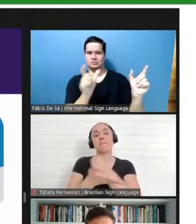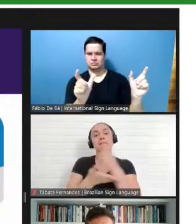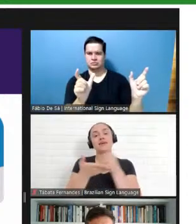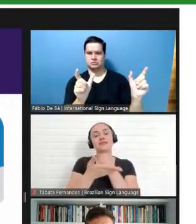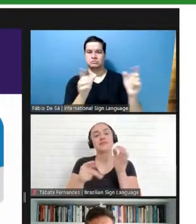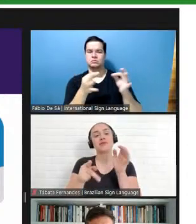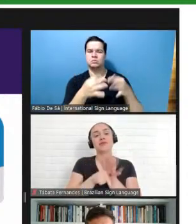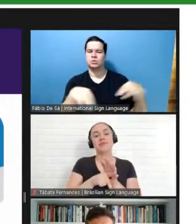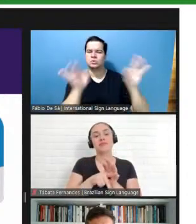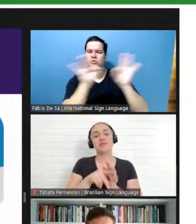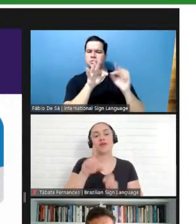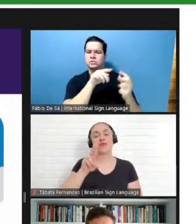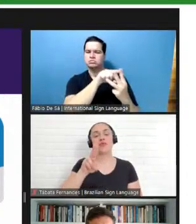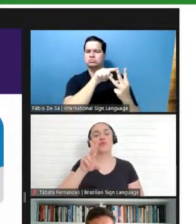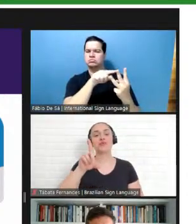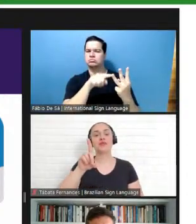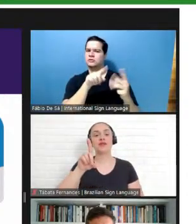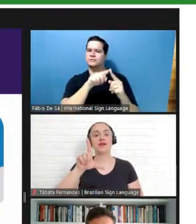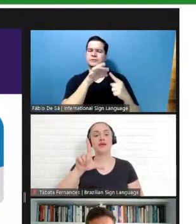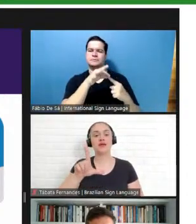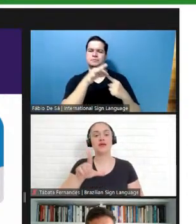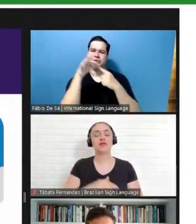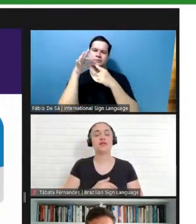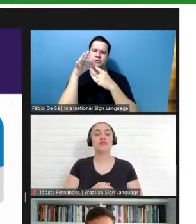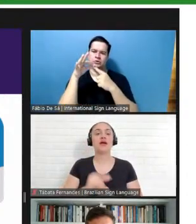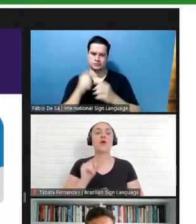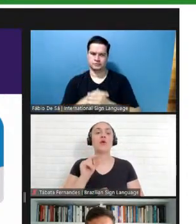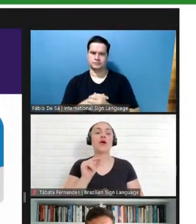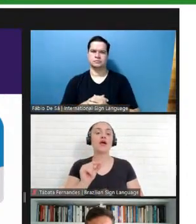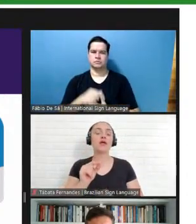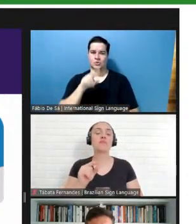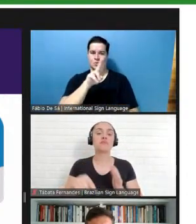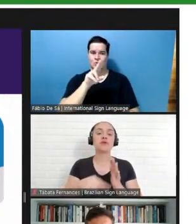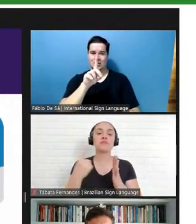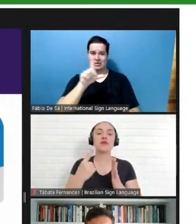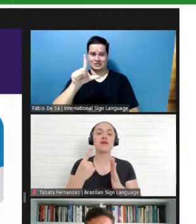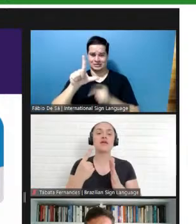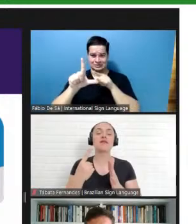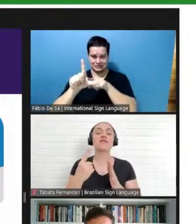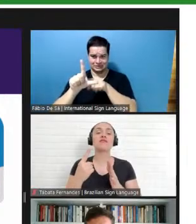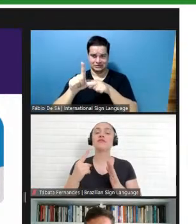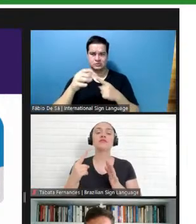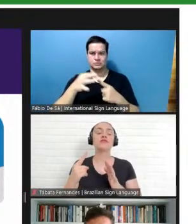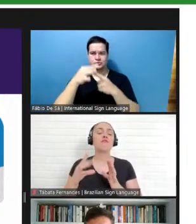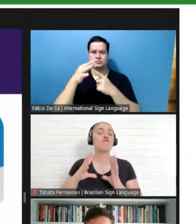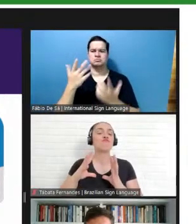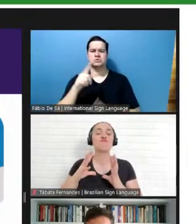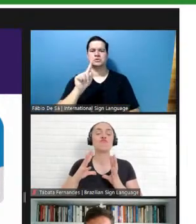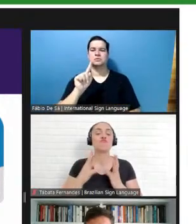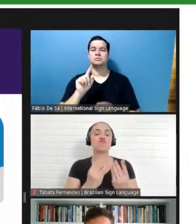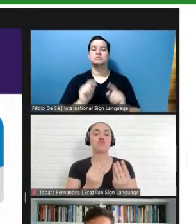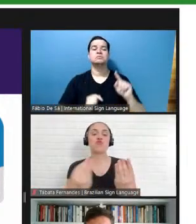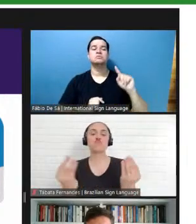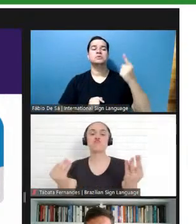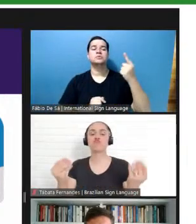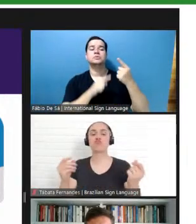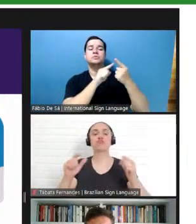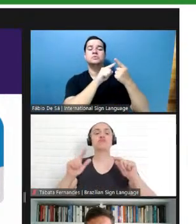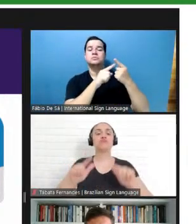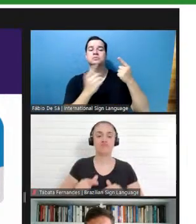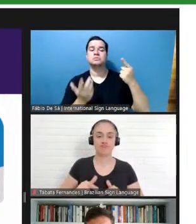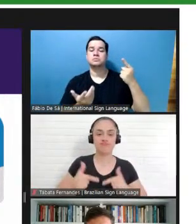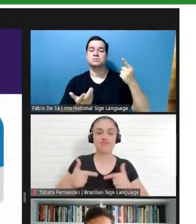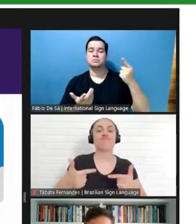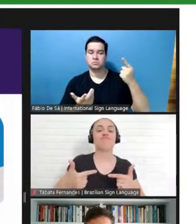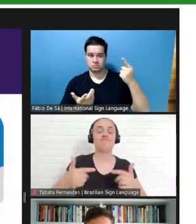First, multiple means of engagement, right? We know from neuroscience that all